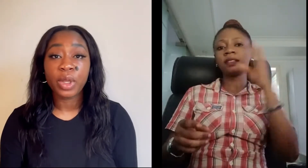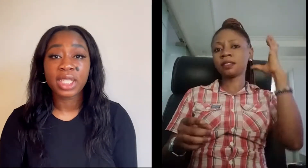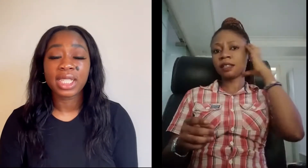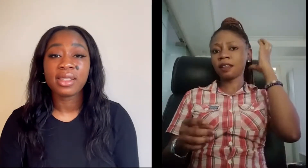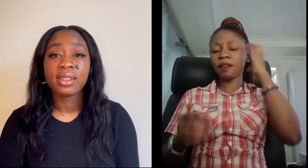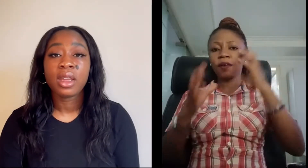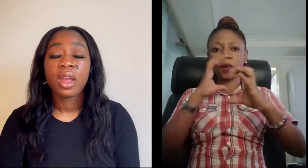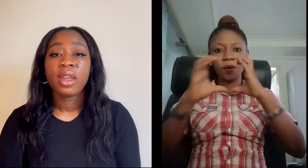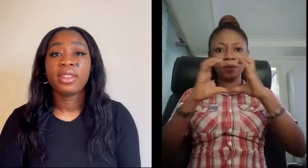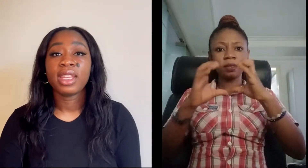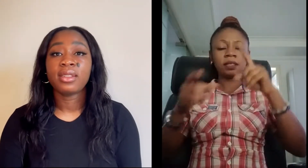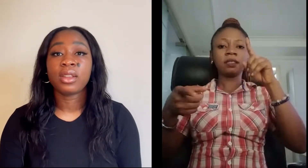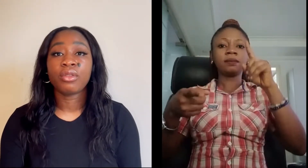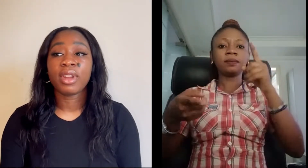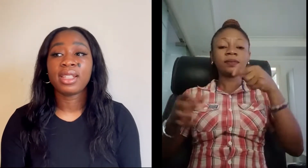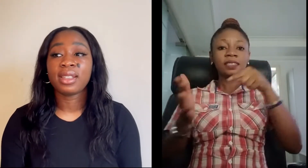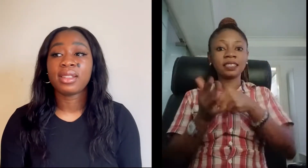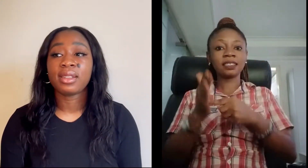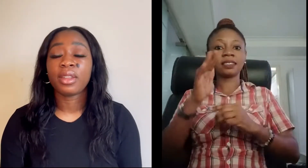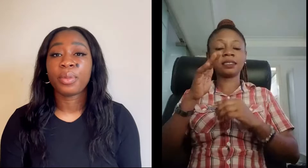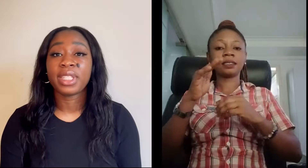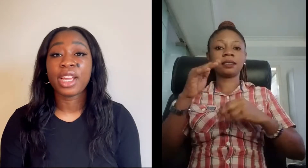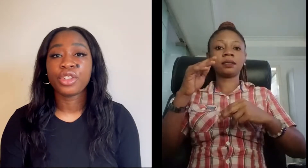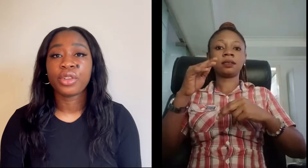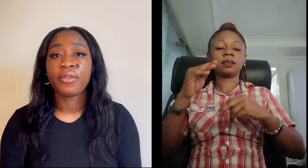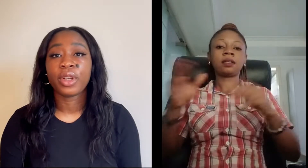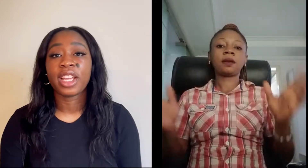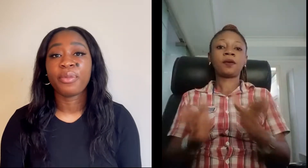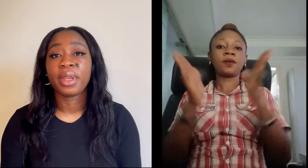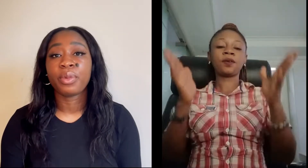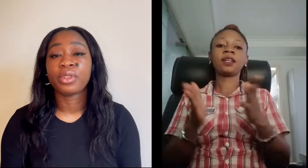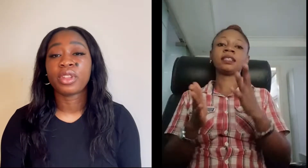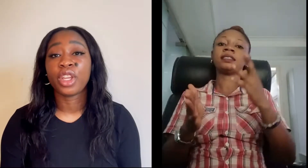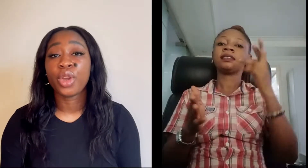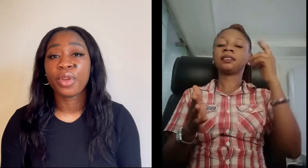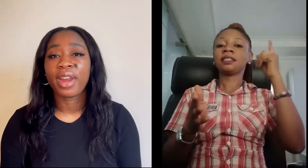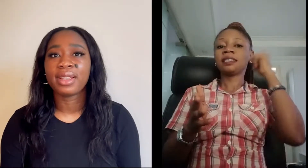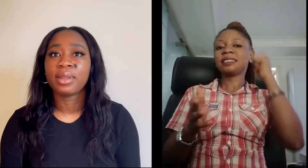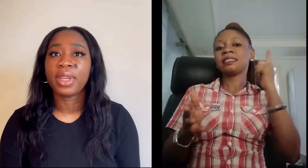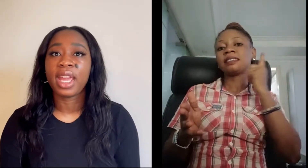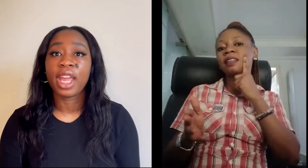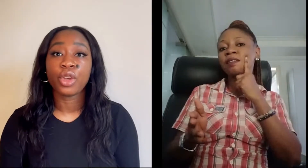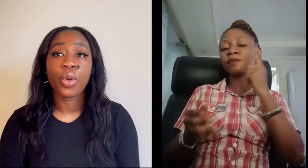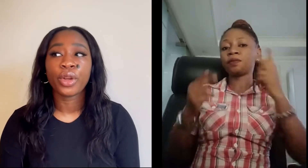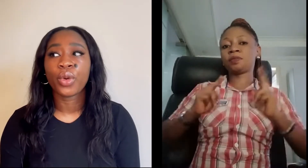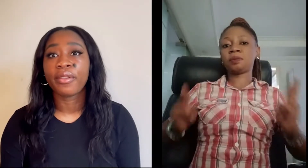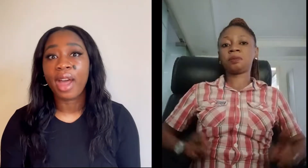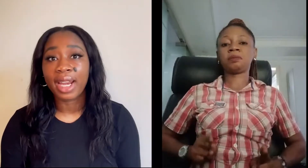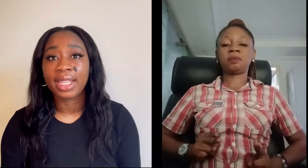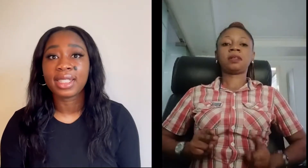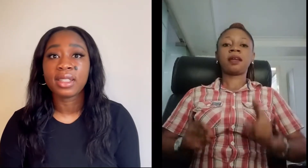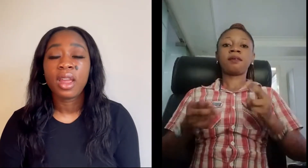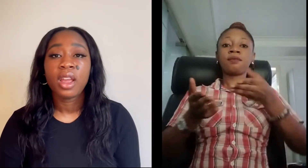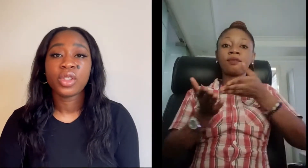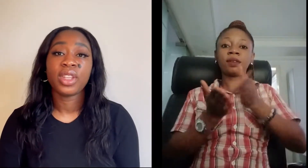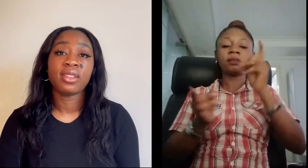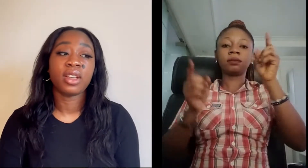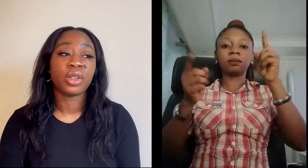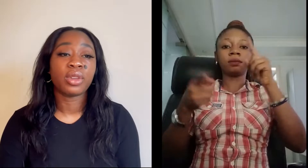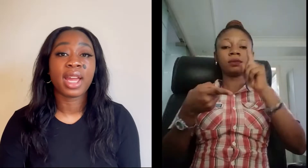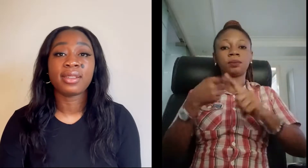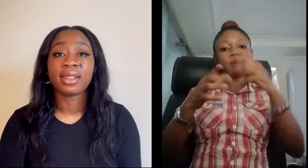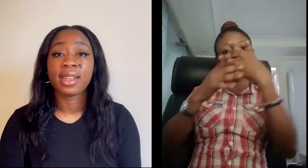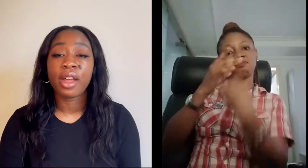hearing communities, this raises the potential for deaf people's human rights to be ignored or violated. So